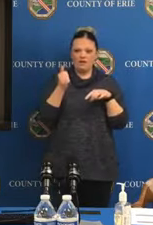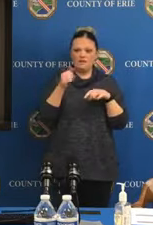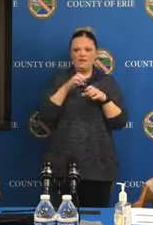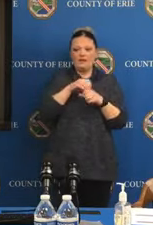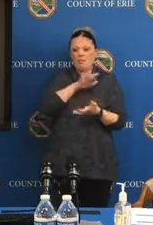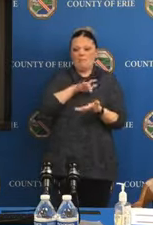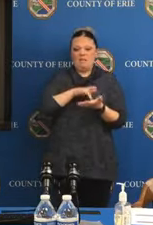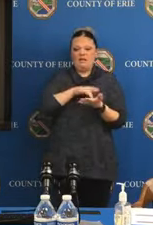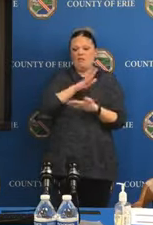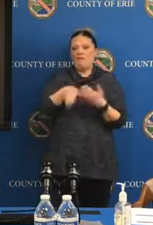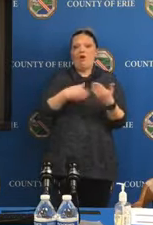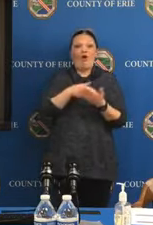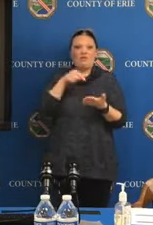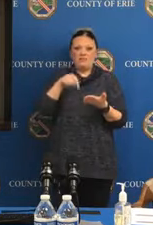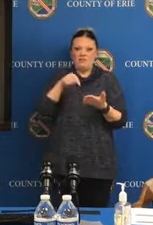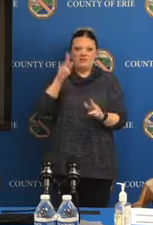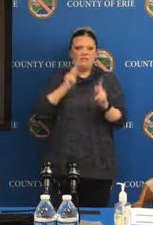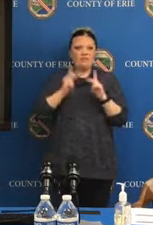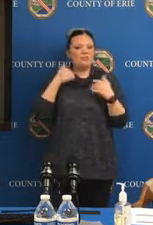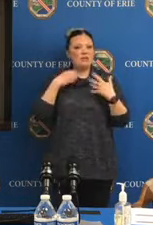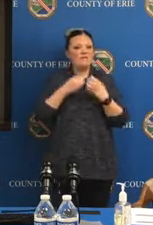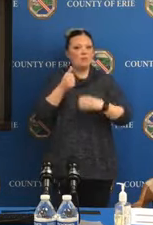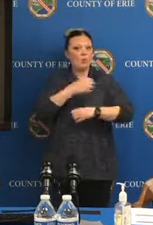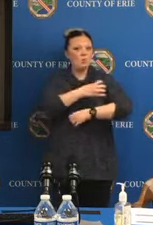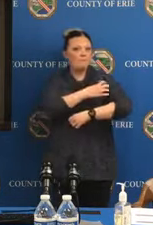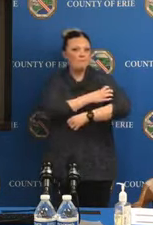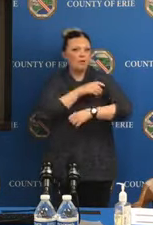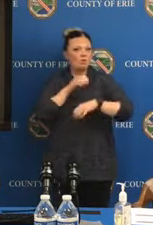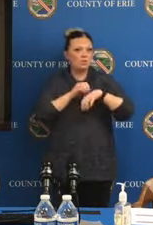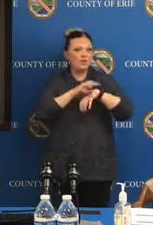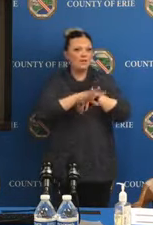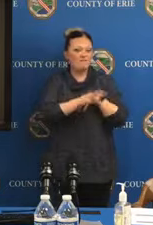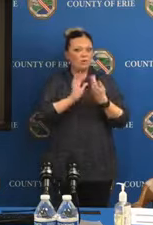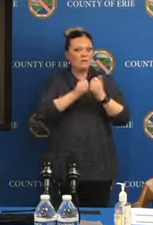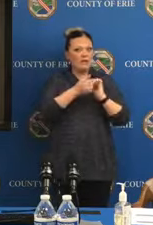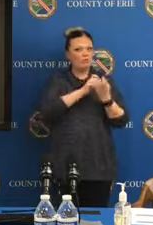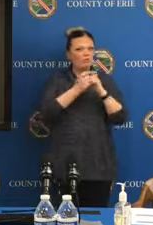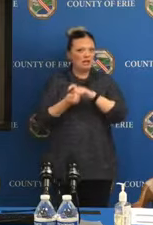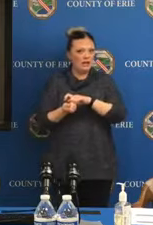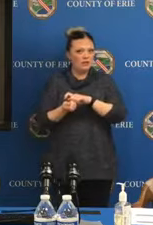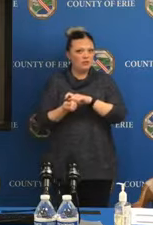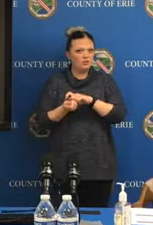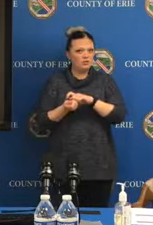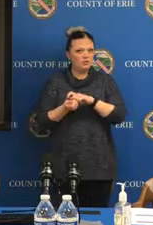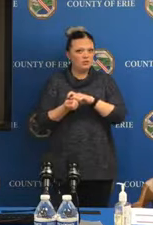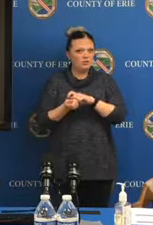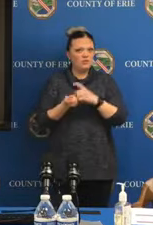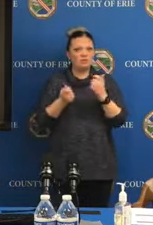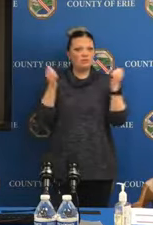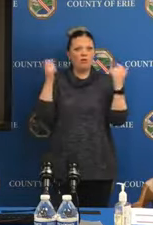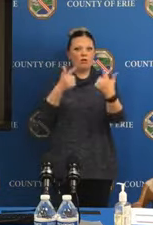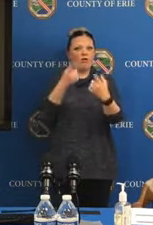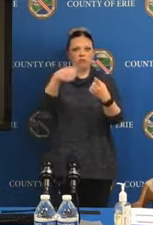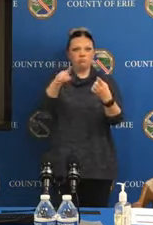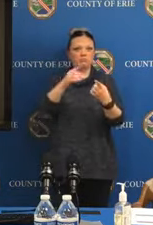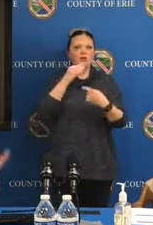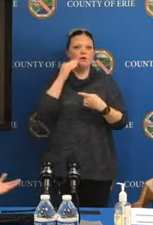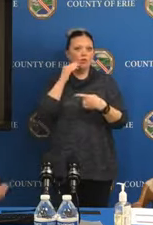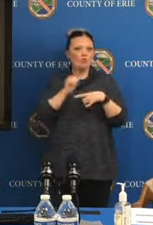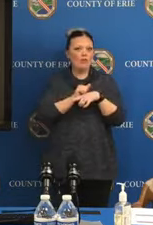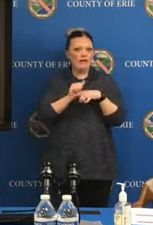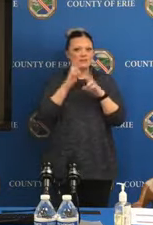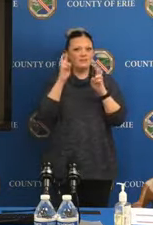of all of this, the people who have the most power to influence how we can change it is all of us at home, practicing